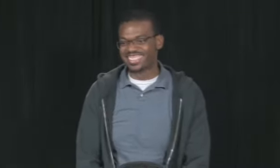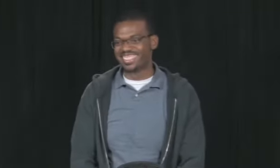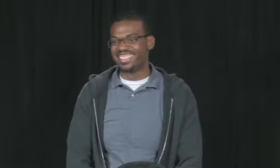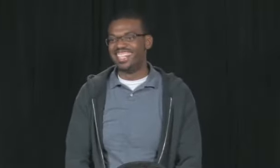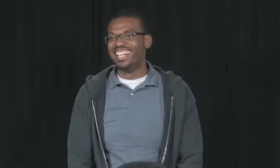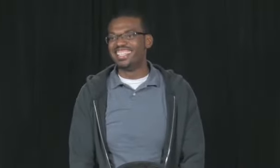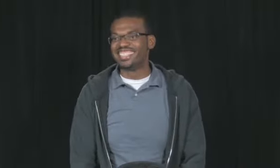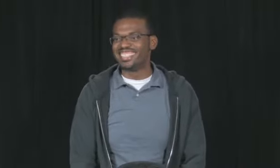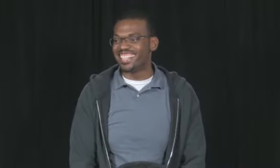My